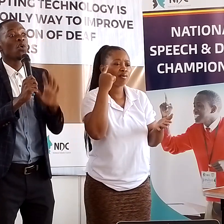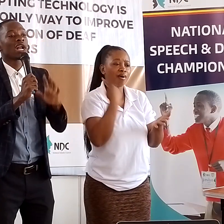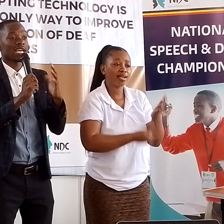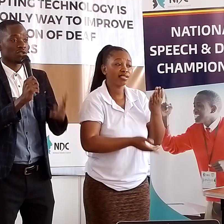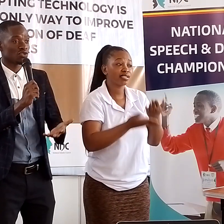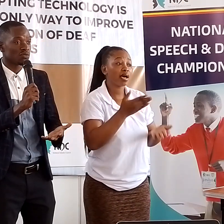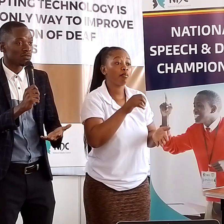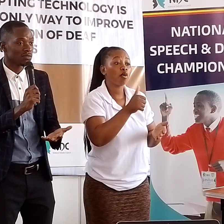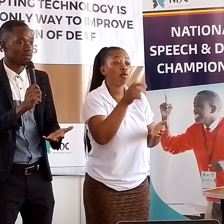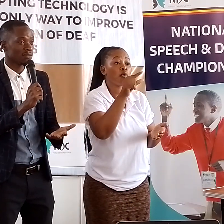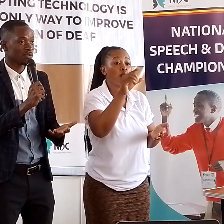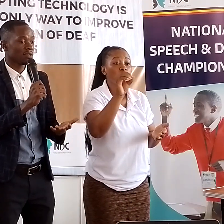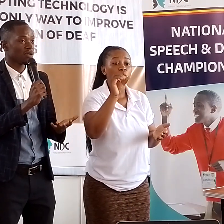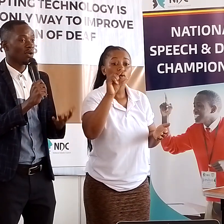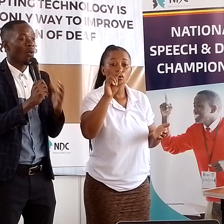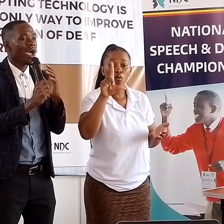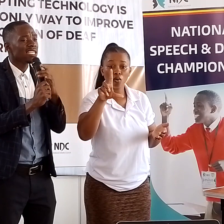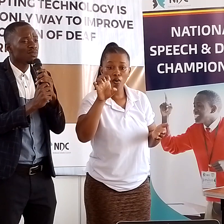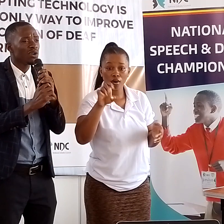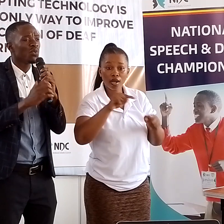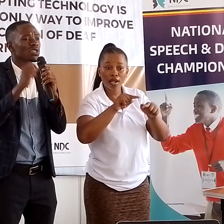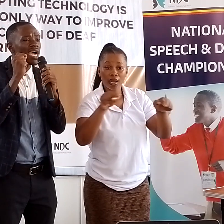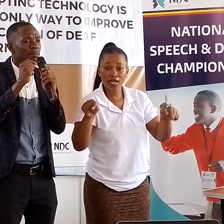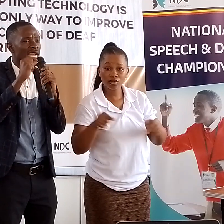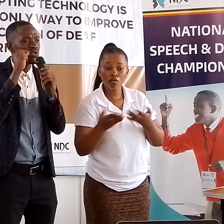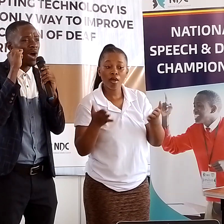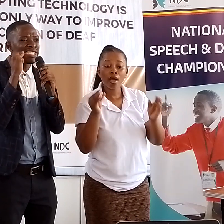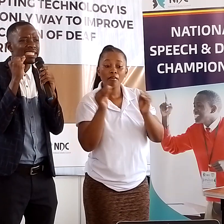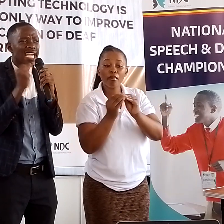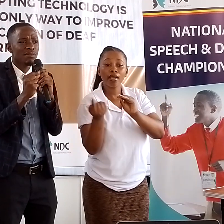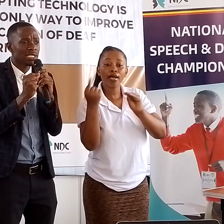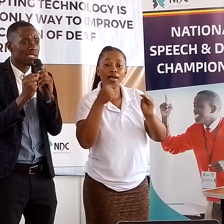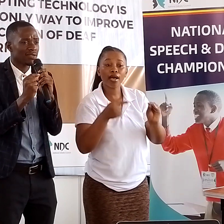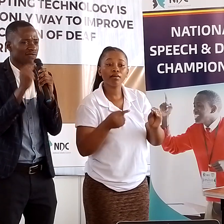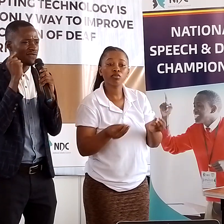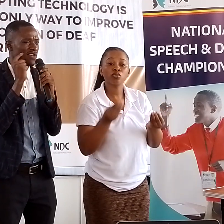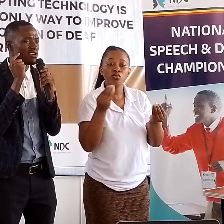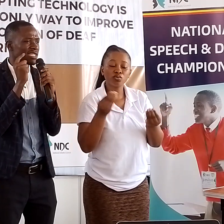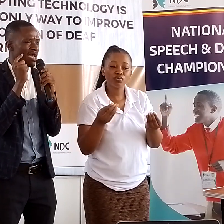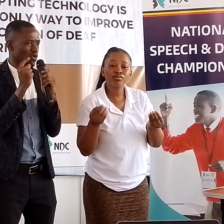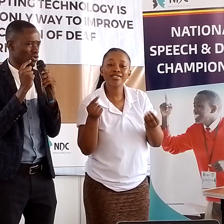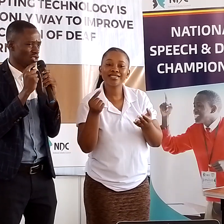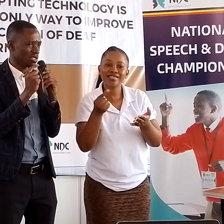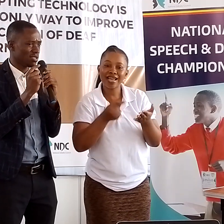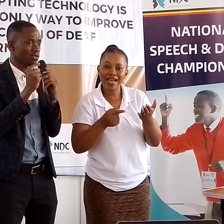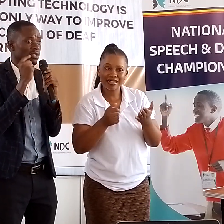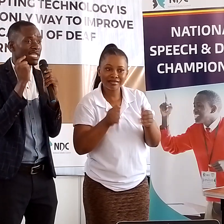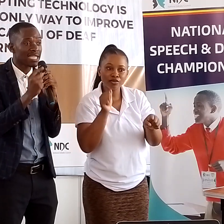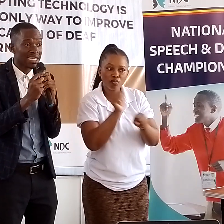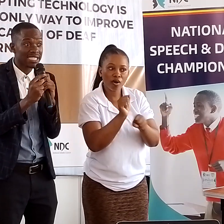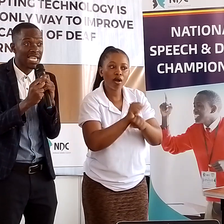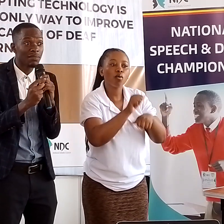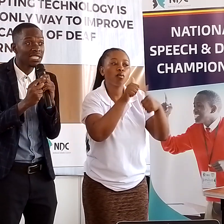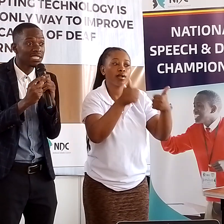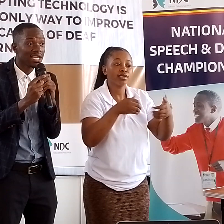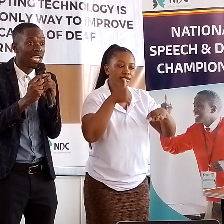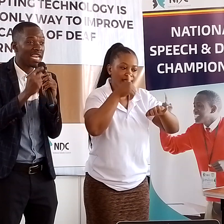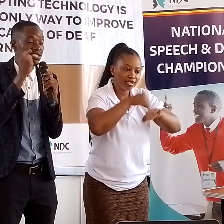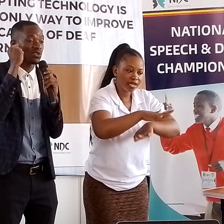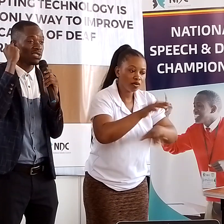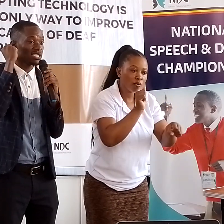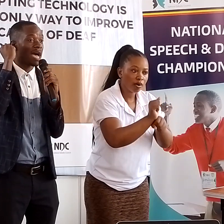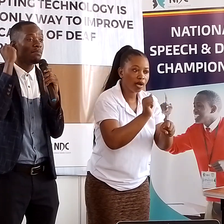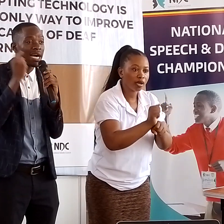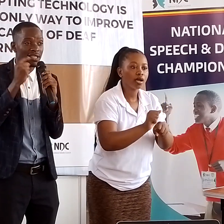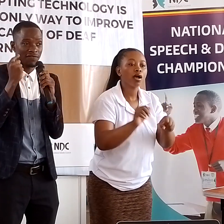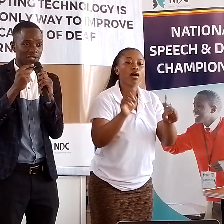or Google Classroom, why this boy would come and do assignments, very time conscious. You set an assignment, and